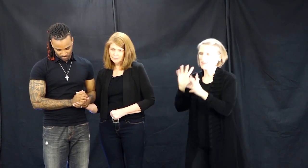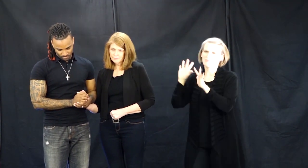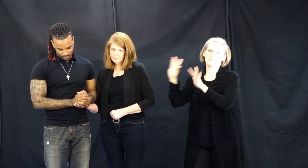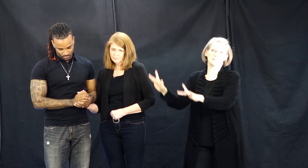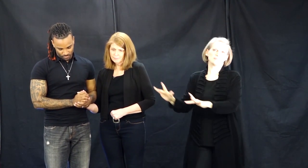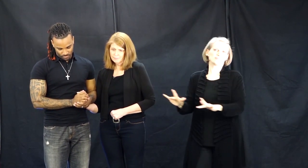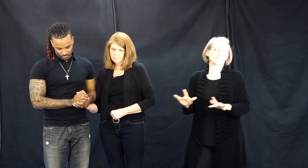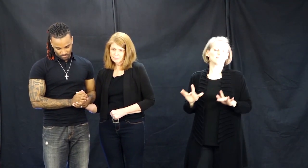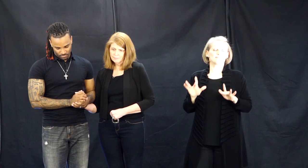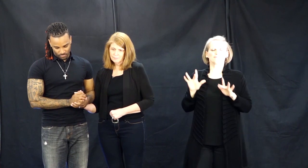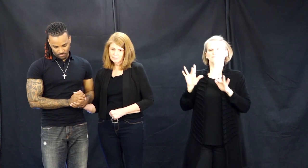have pity.